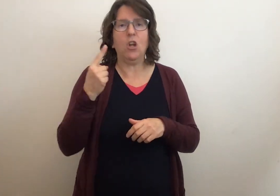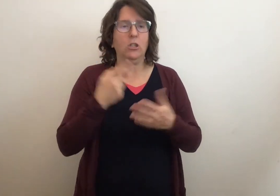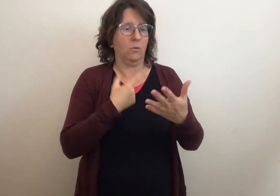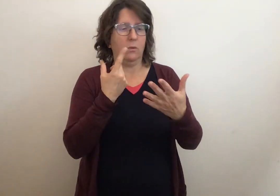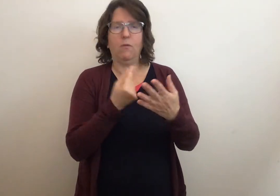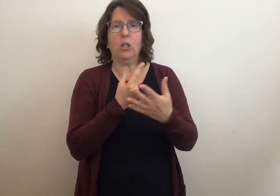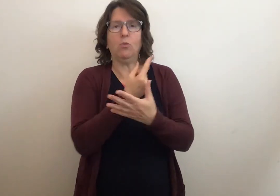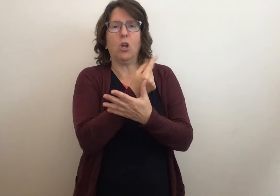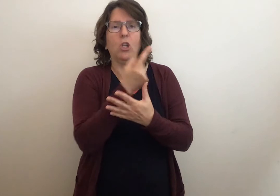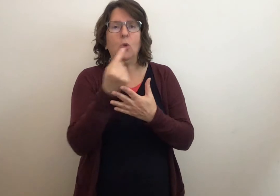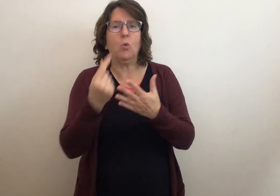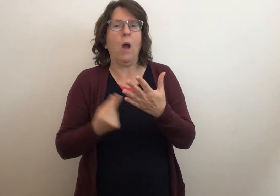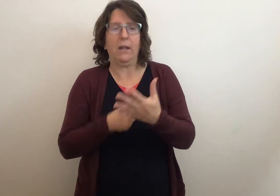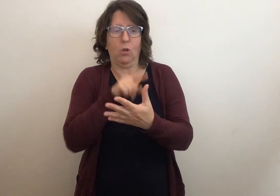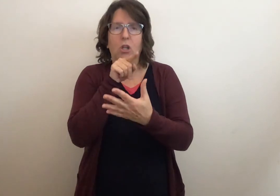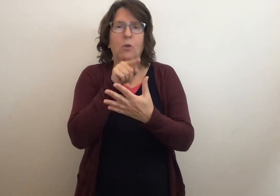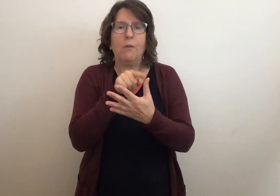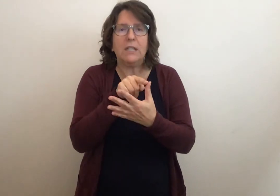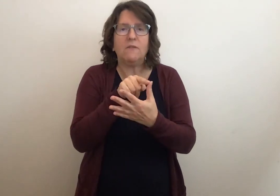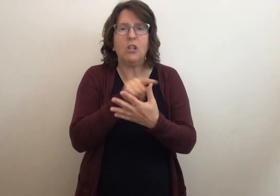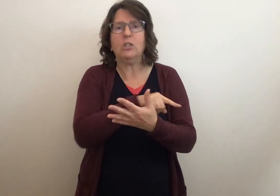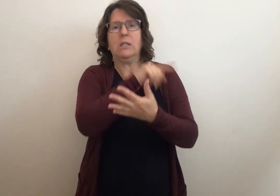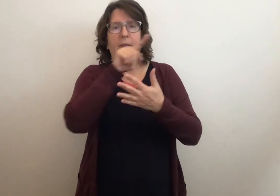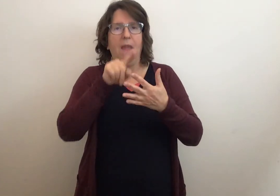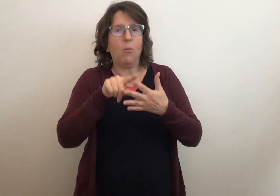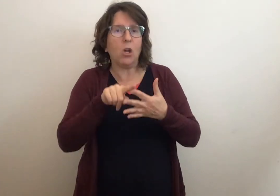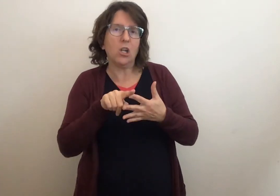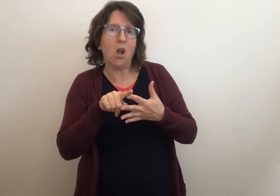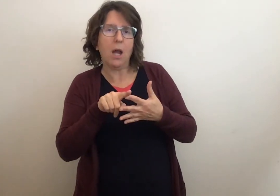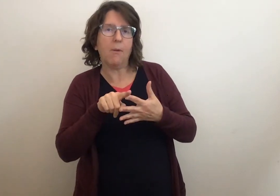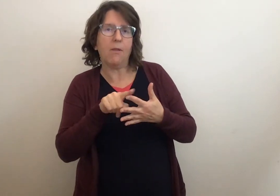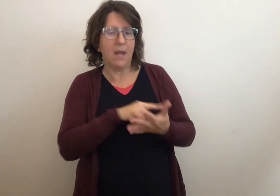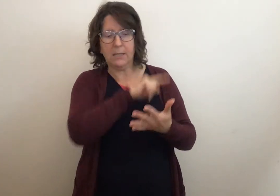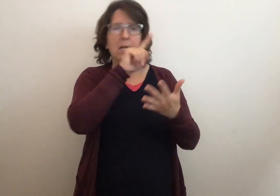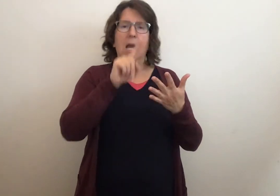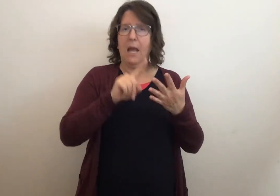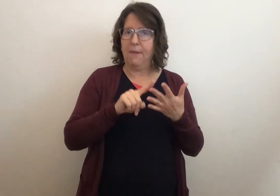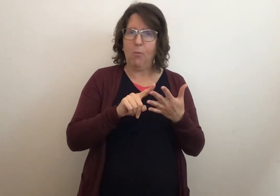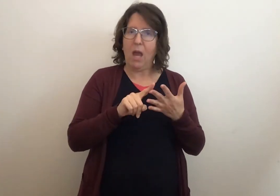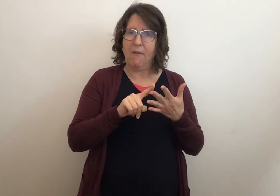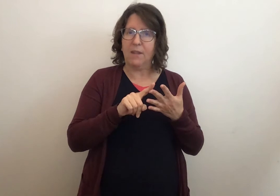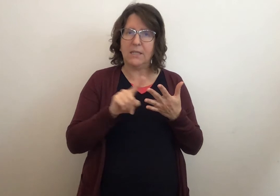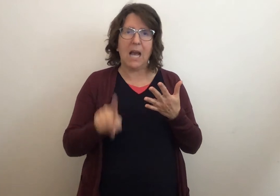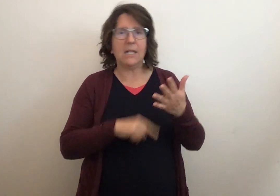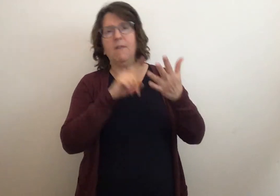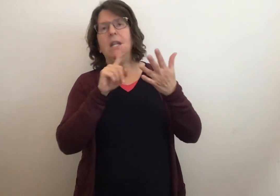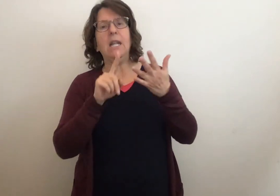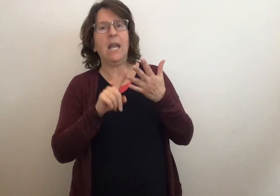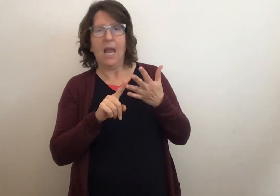first we're going to do what? We're going to do this first, and then we're going to talk about this, and then we'll have this activity,